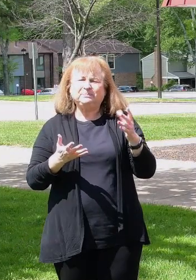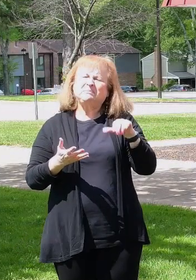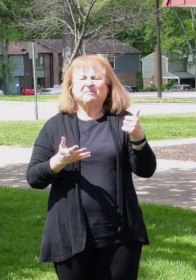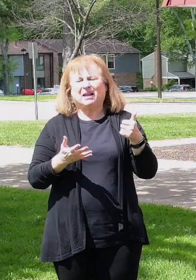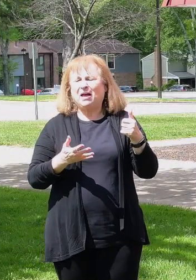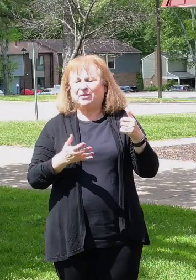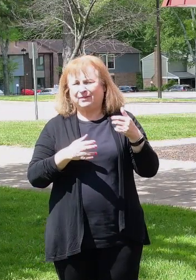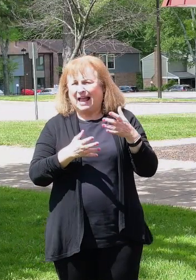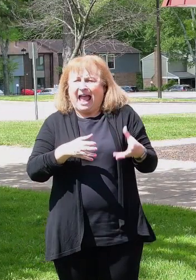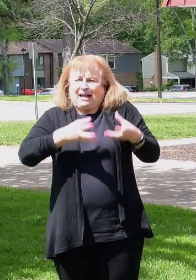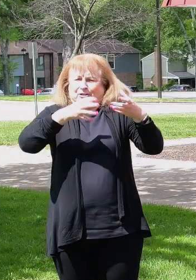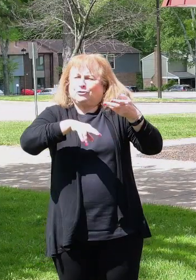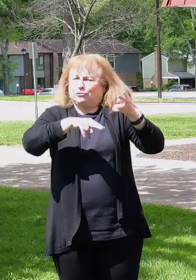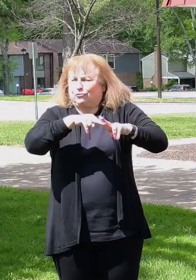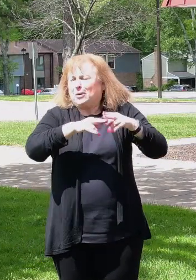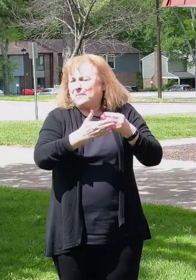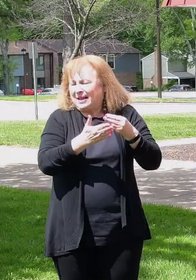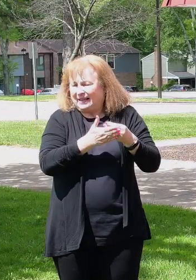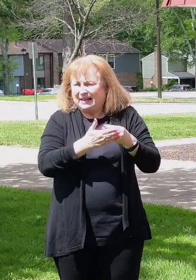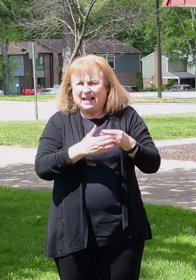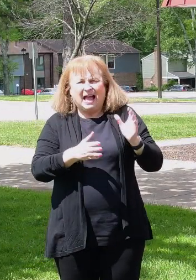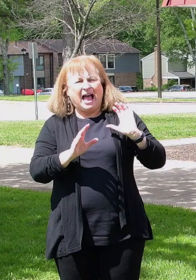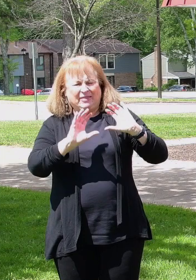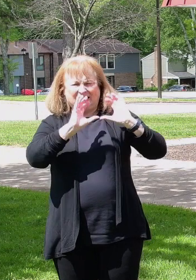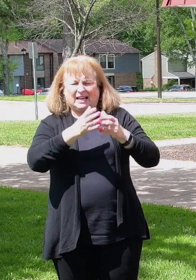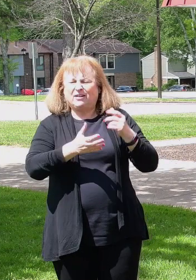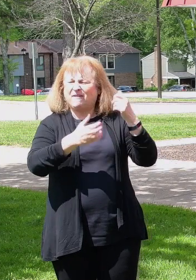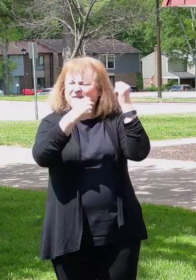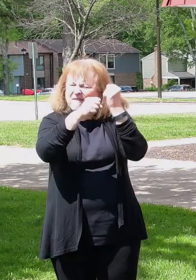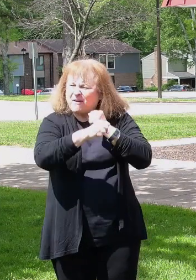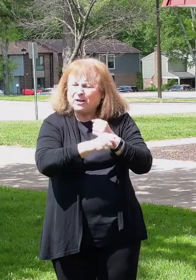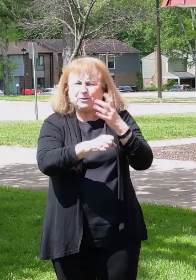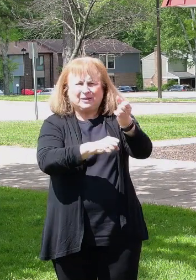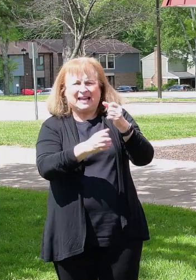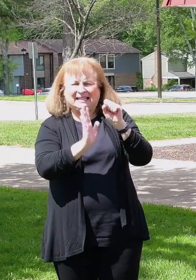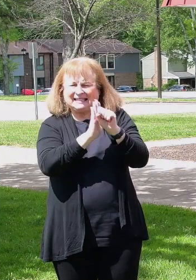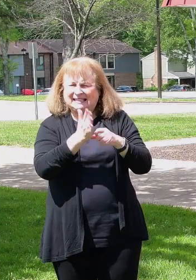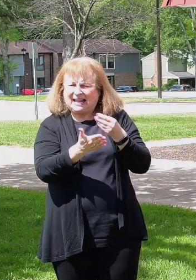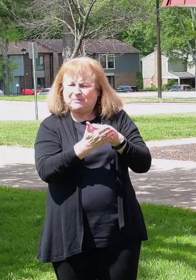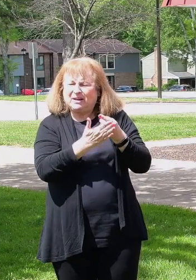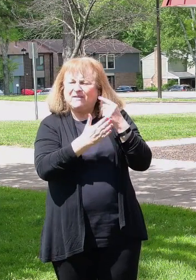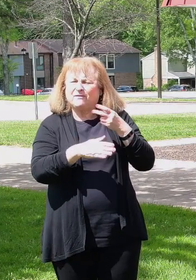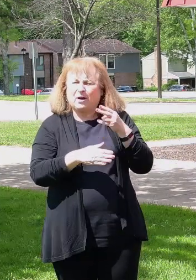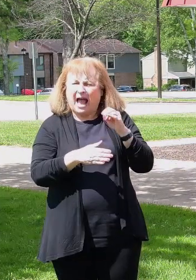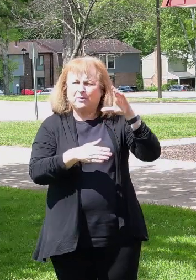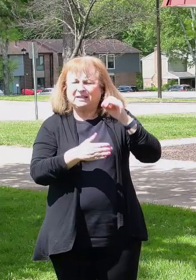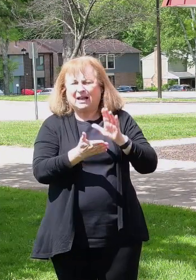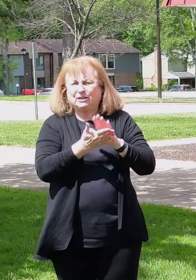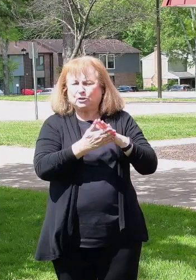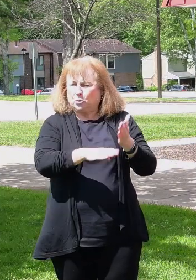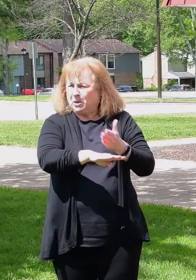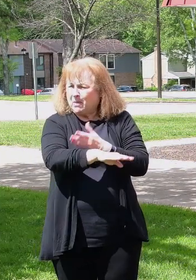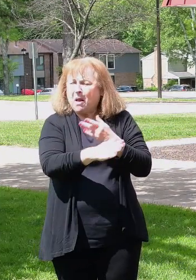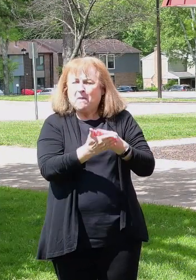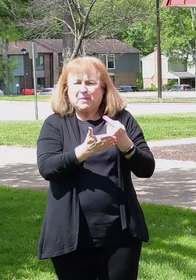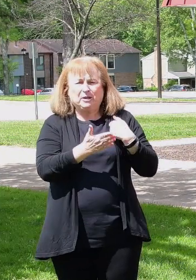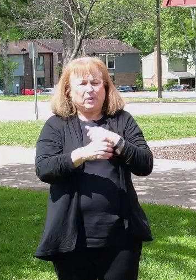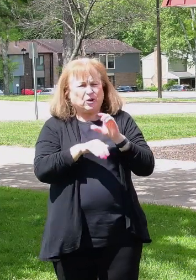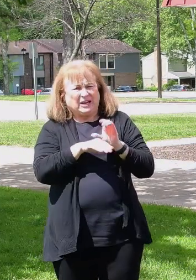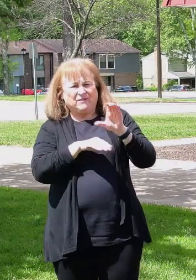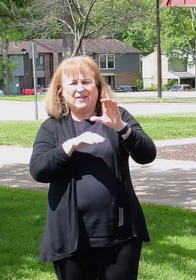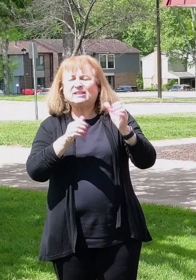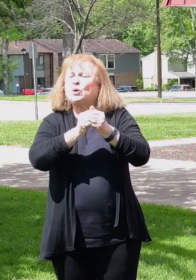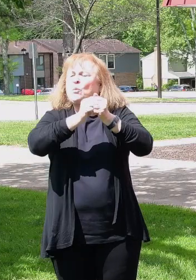other surplus. So the delegation fought to secure state funding for Howard County school improvements, money that we could